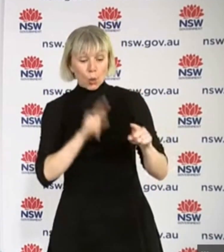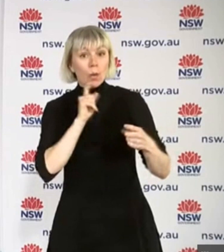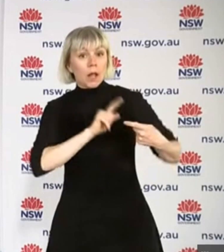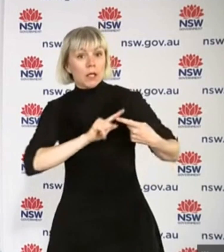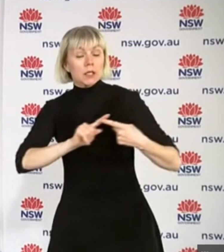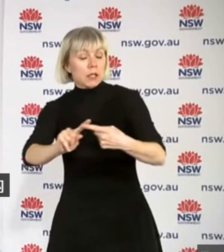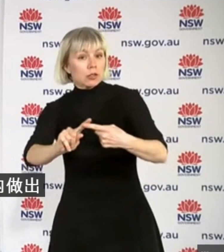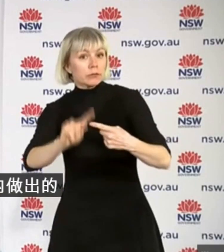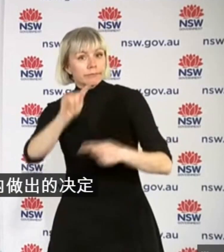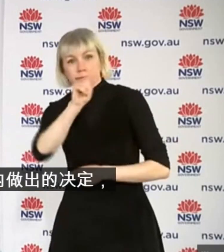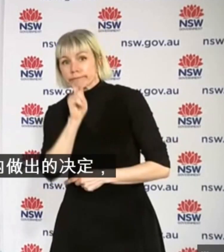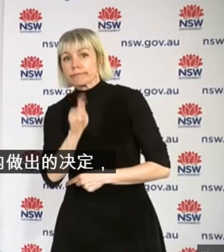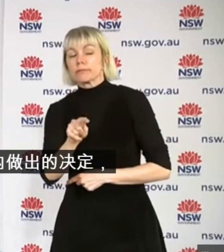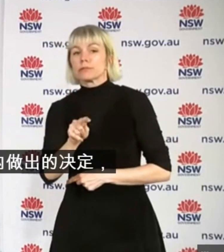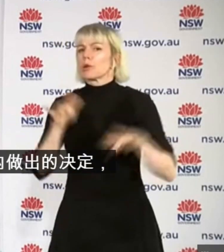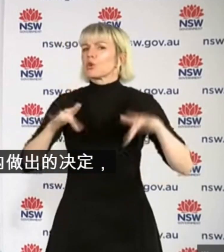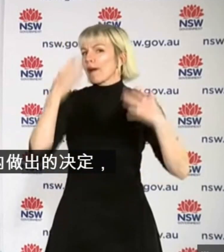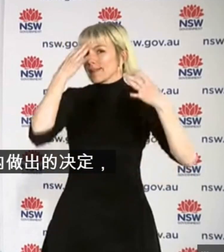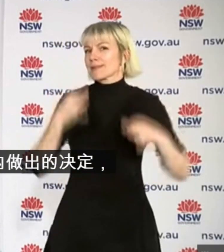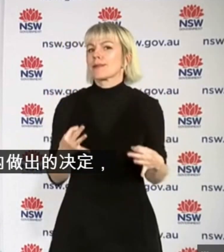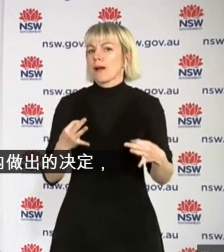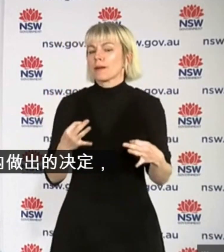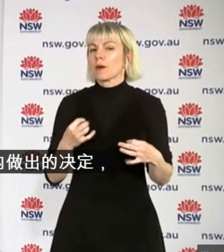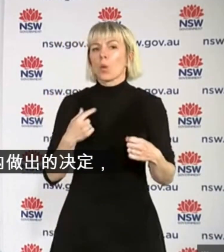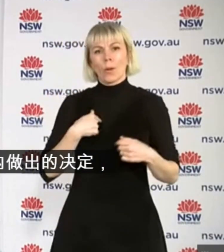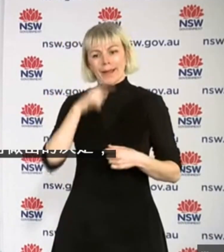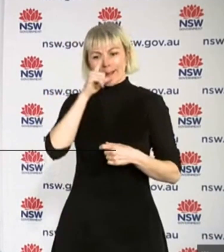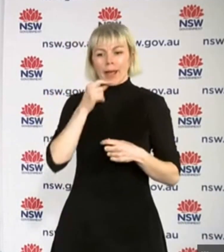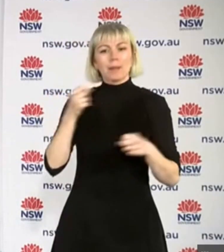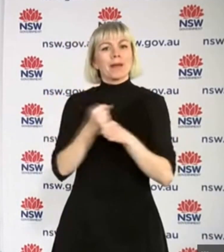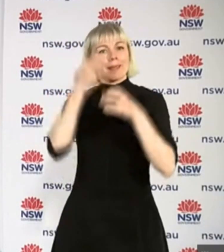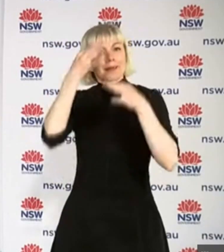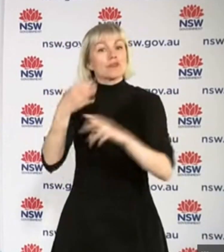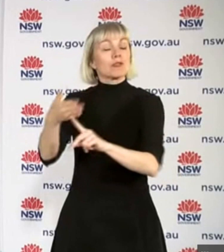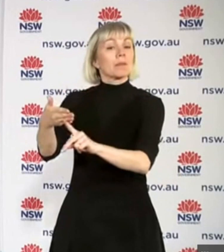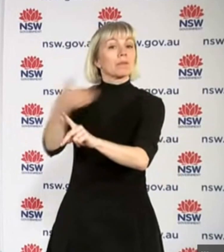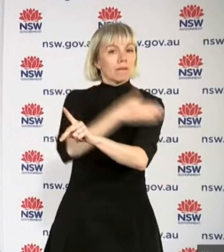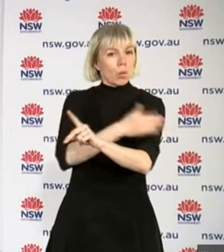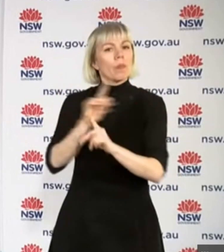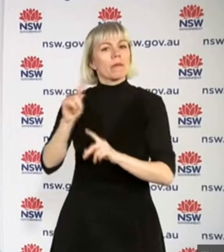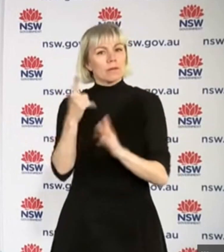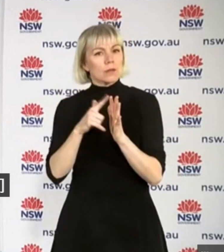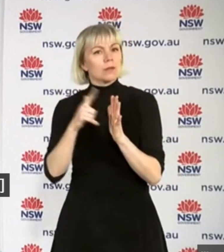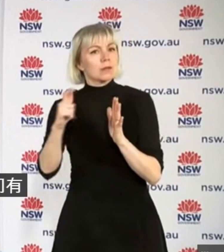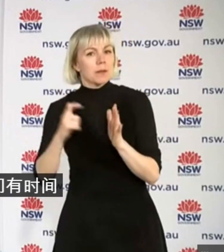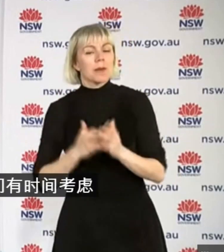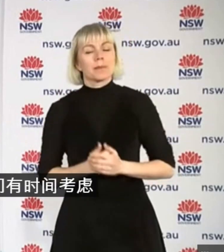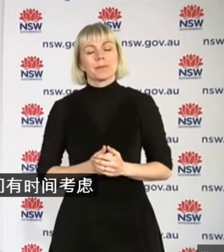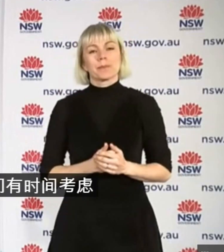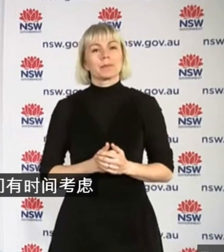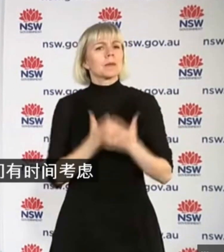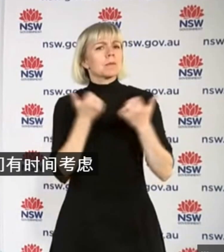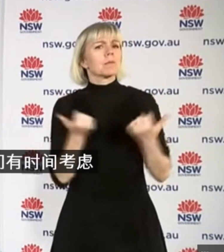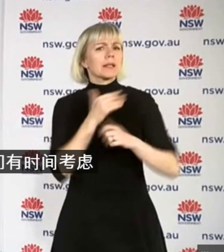we need to take in the next few weeks. We have at least until the 1st of December. Obviously, we'll make a decision way before then, but we have time to